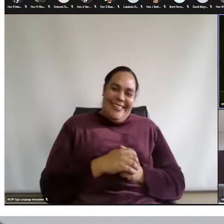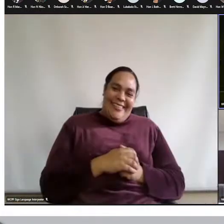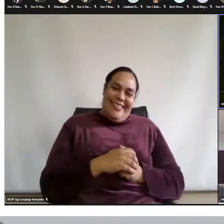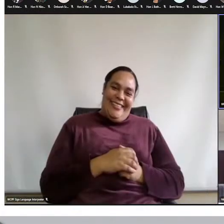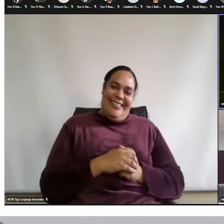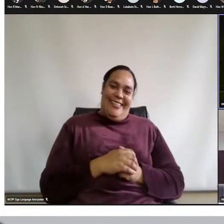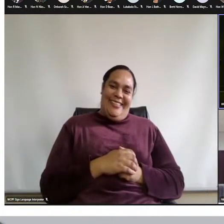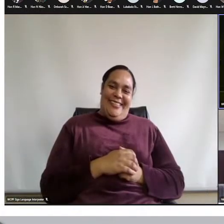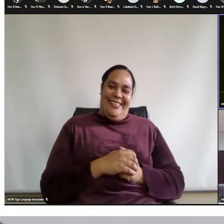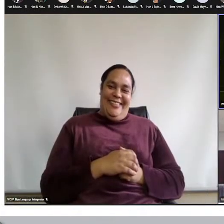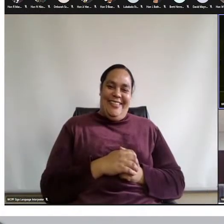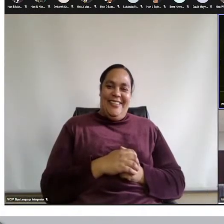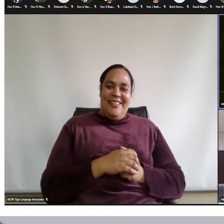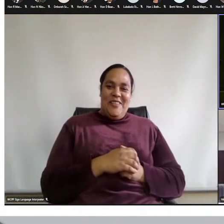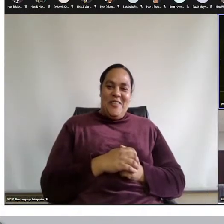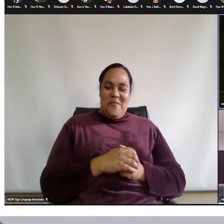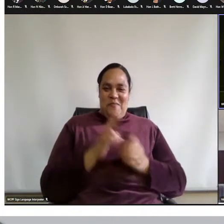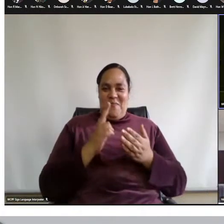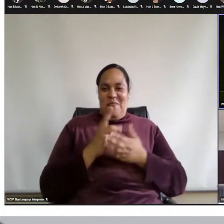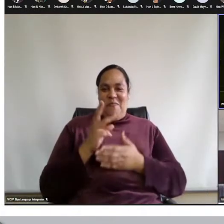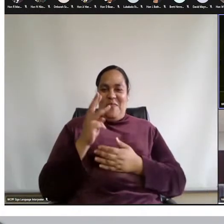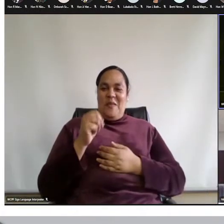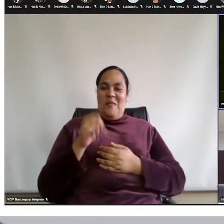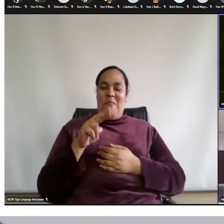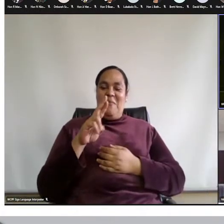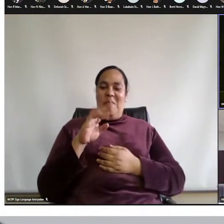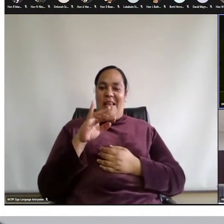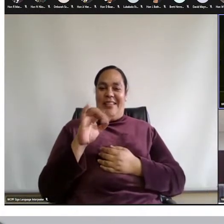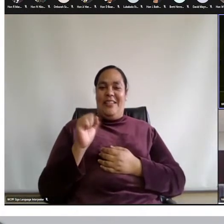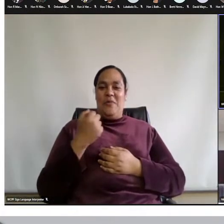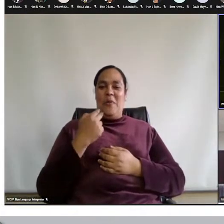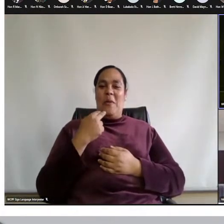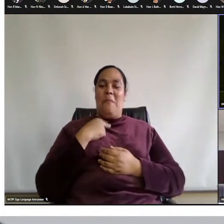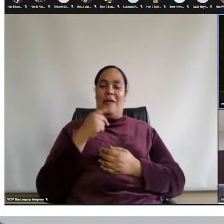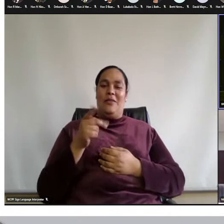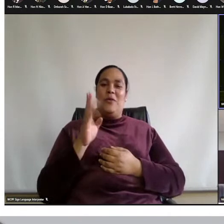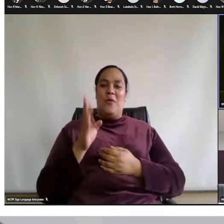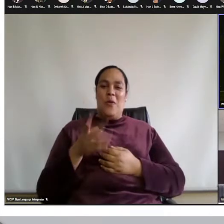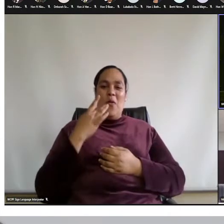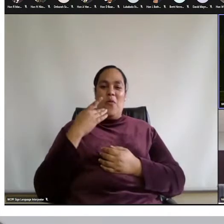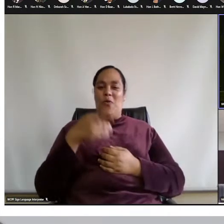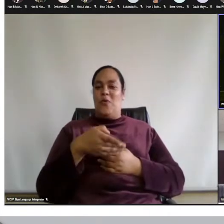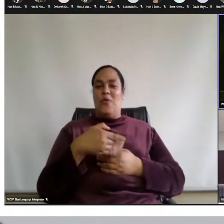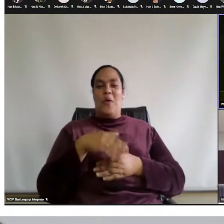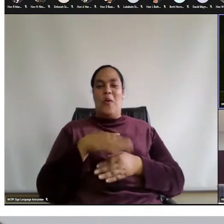Oh. Honorable Murray, no, we will miss you when you are no longer in this chamber.